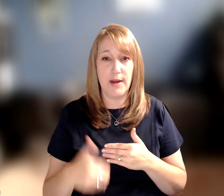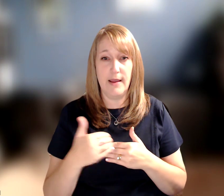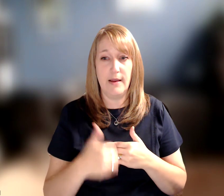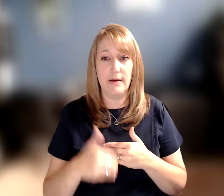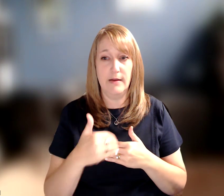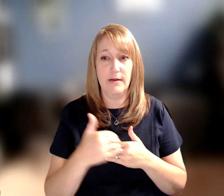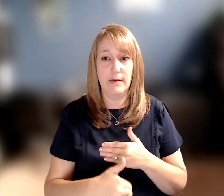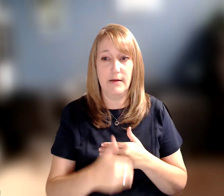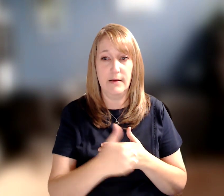bread.